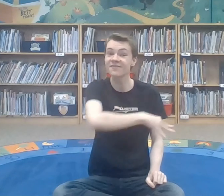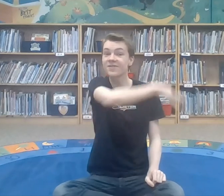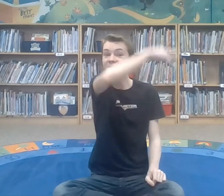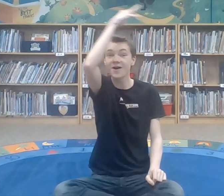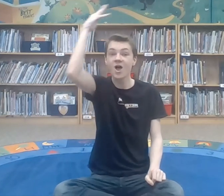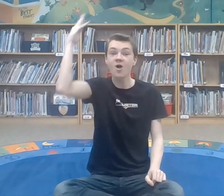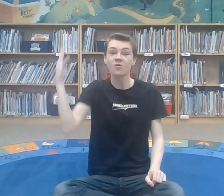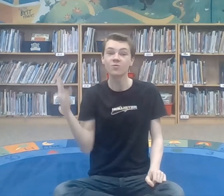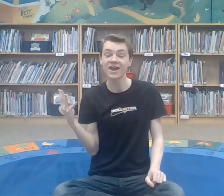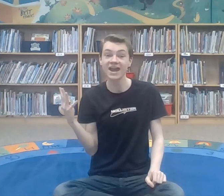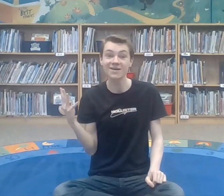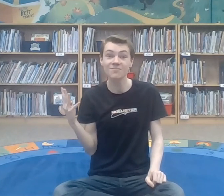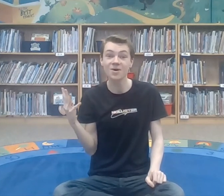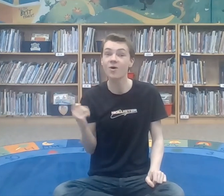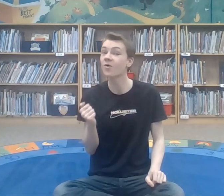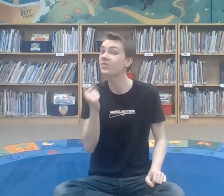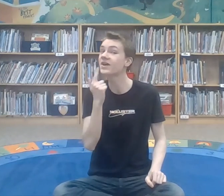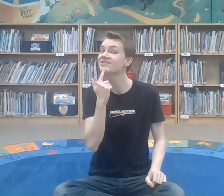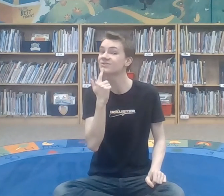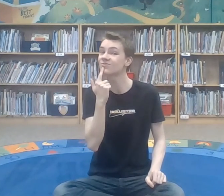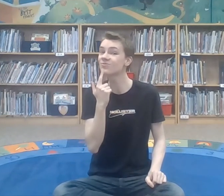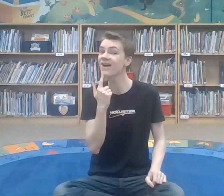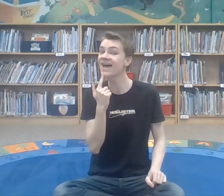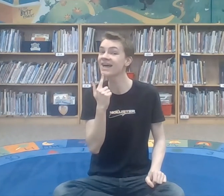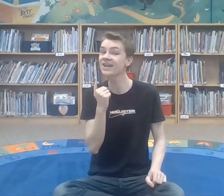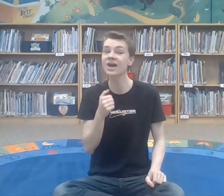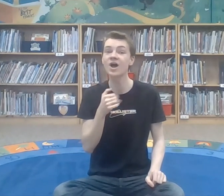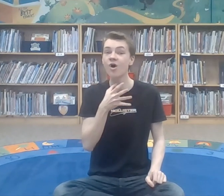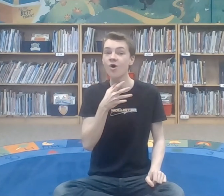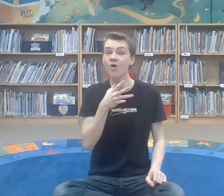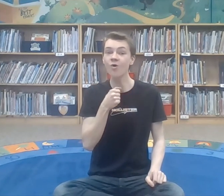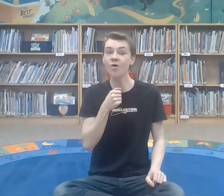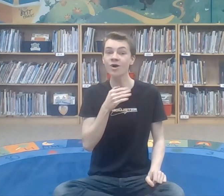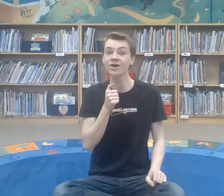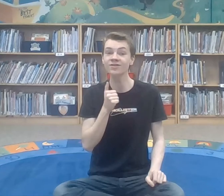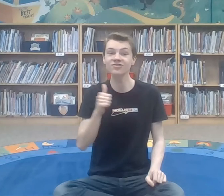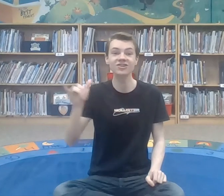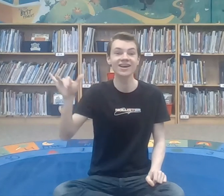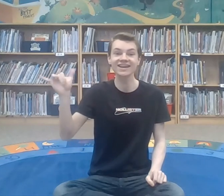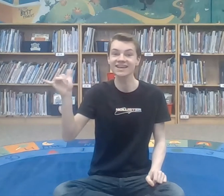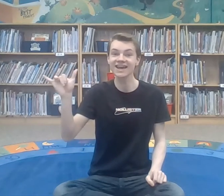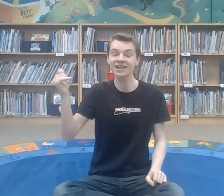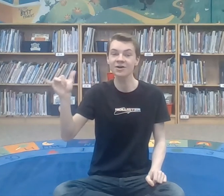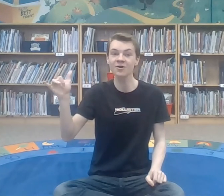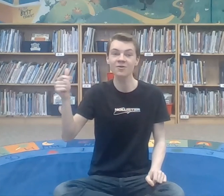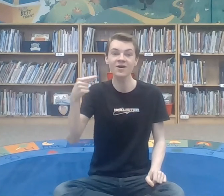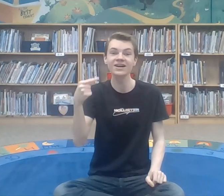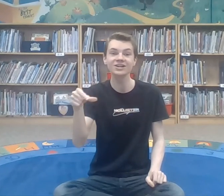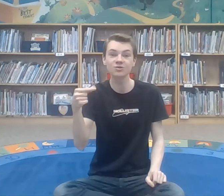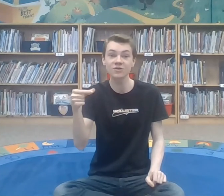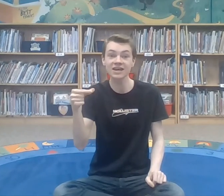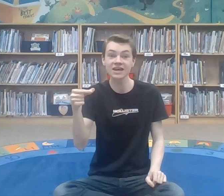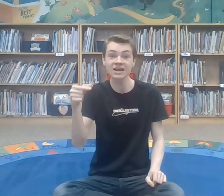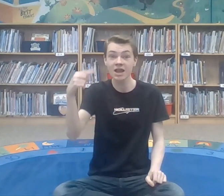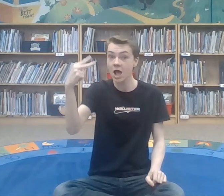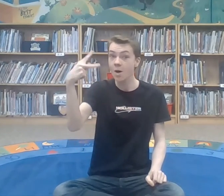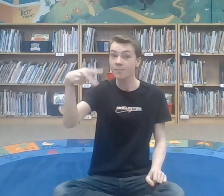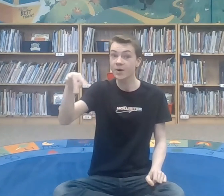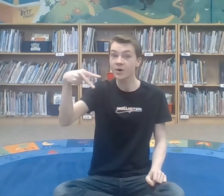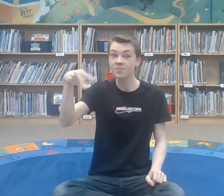the rainbow? There's red, orange, yellow, green,